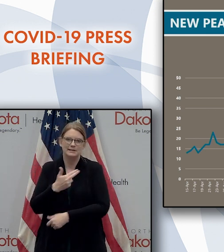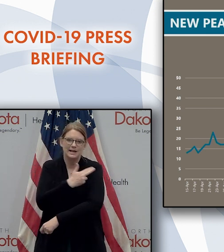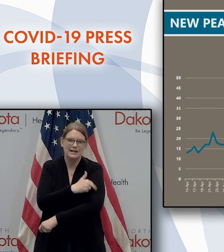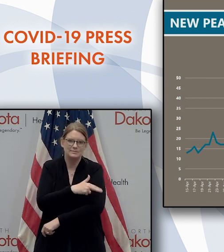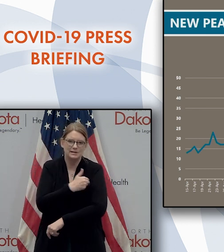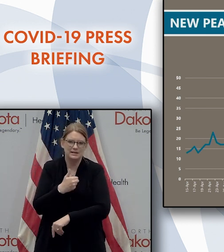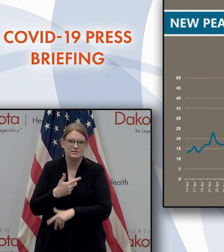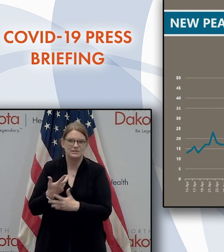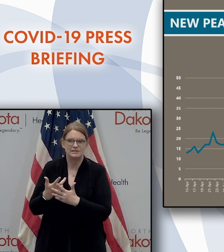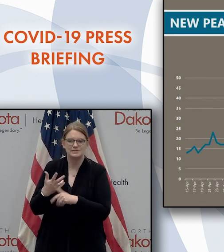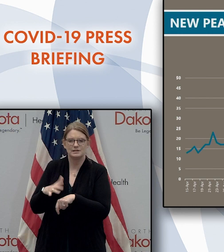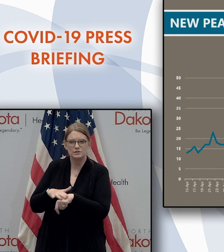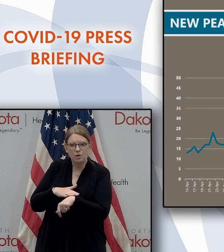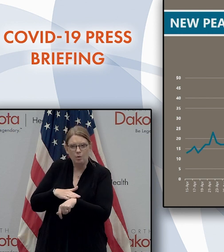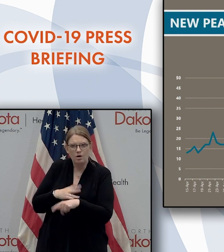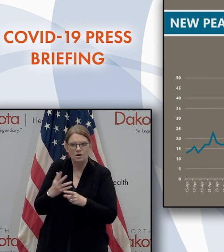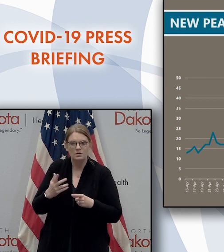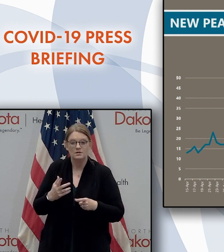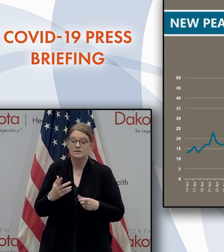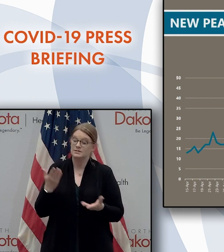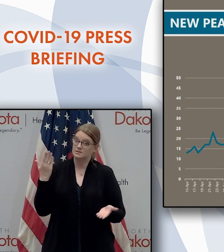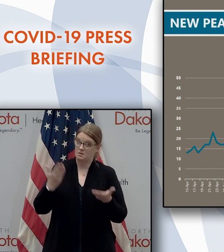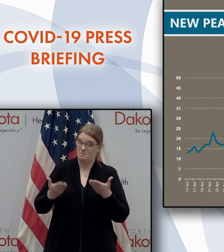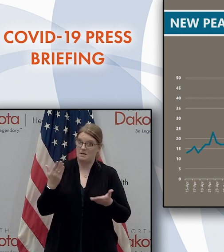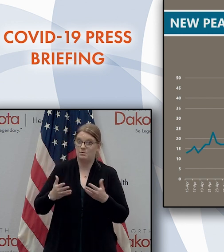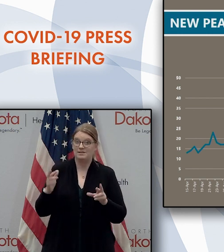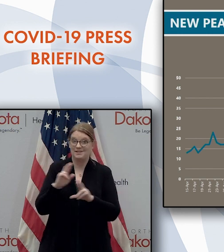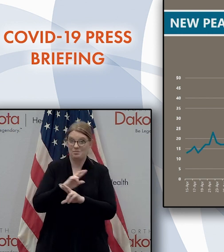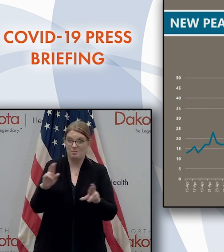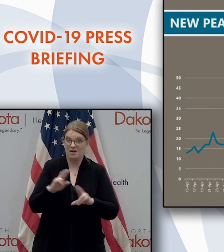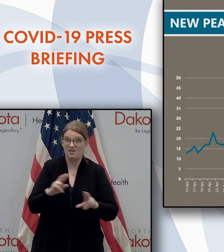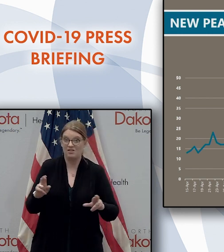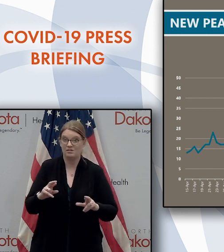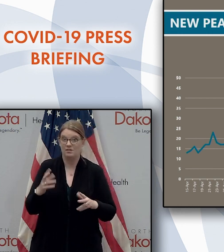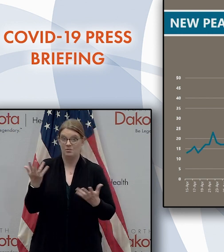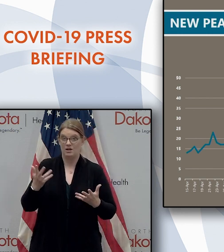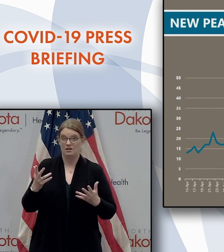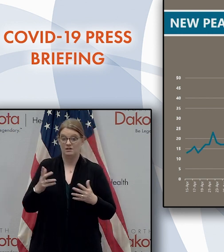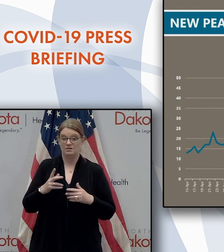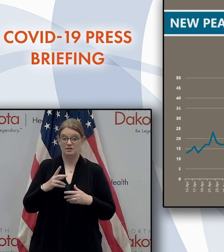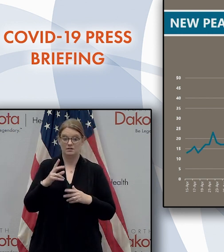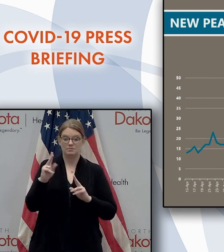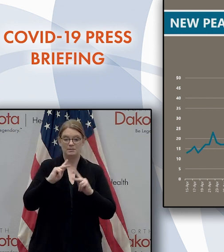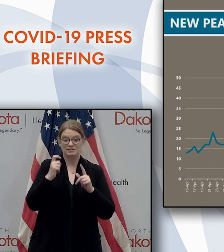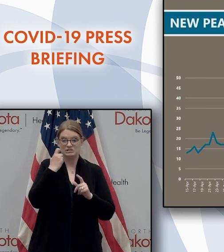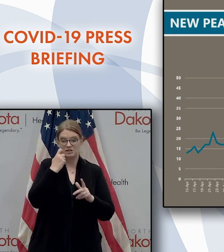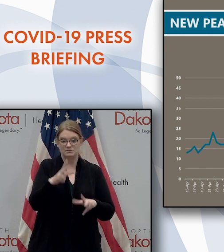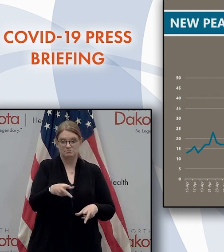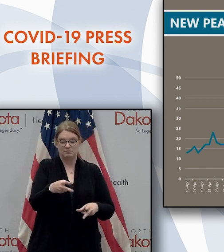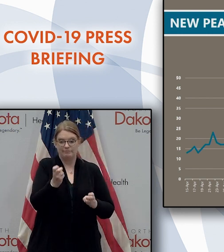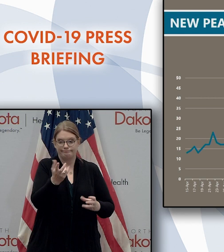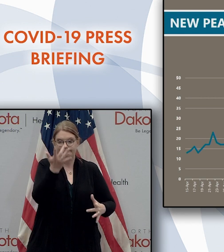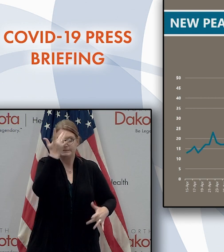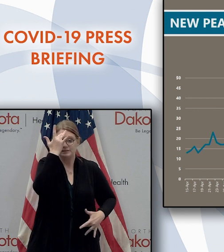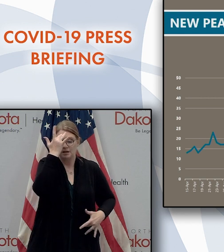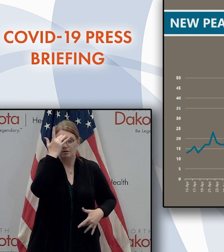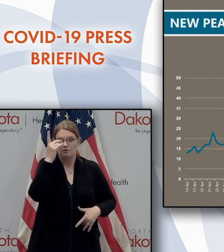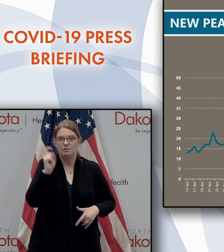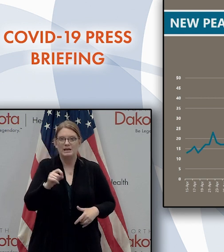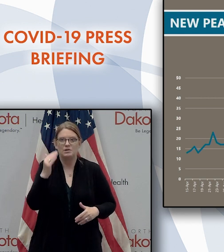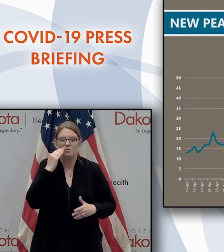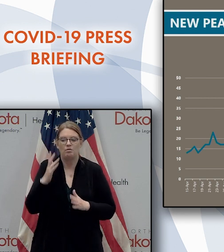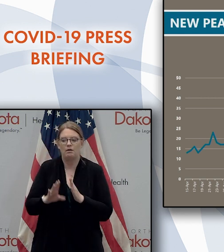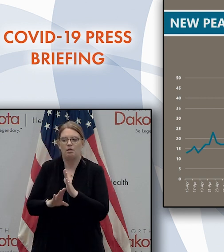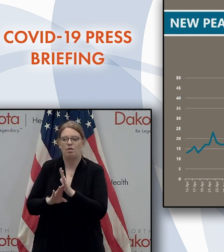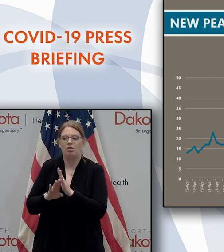want to be prepared for this to maybe potentially continue to rise going forward. But the other thing we should know is that we are